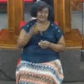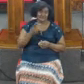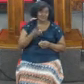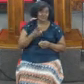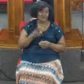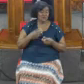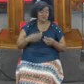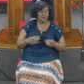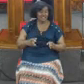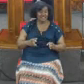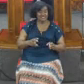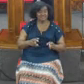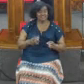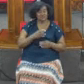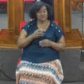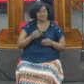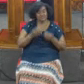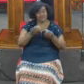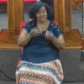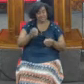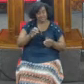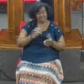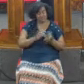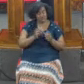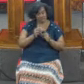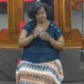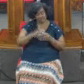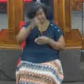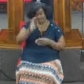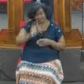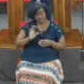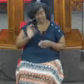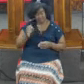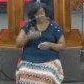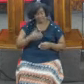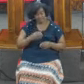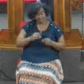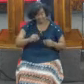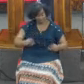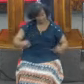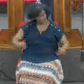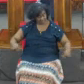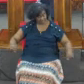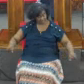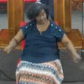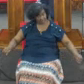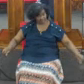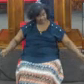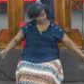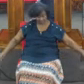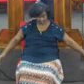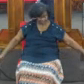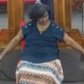Two ways seeds were spread in Bible days. The sower would take seeds in a bag and he would spread